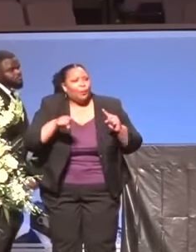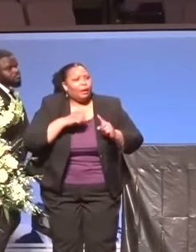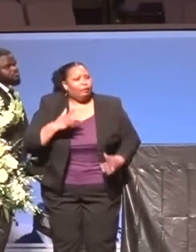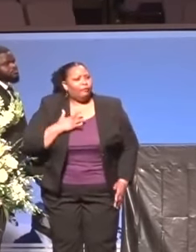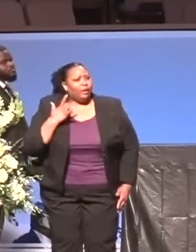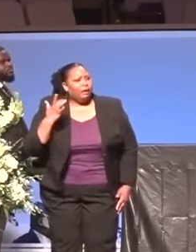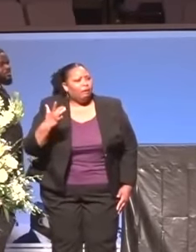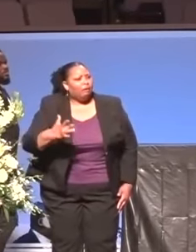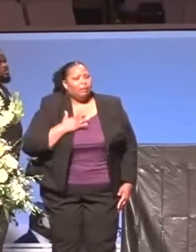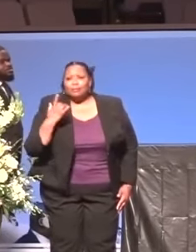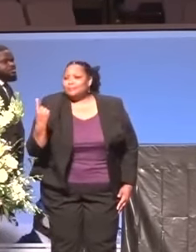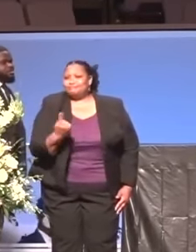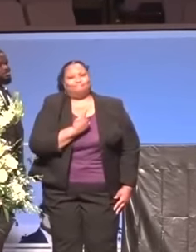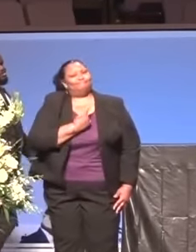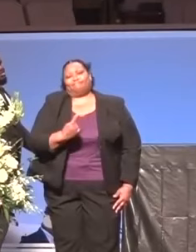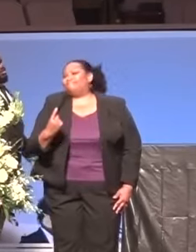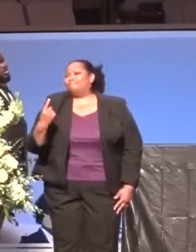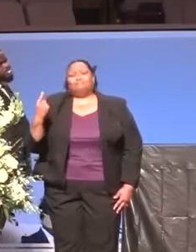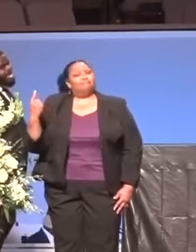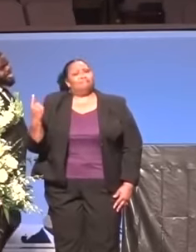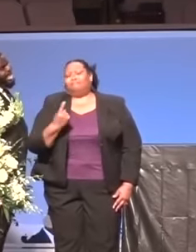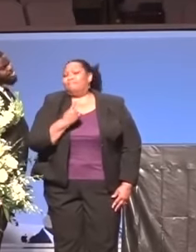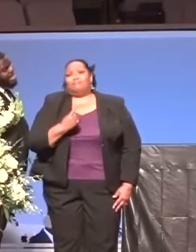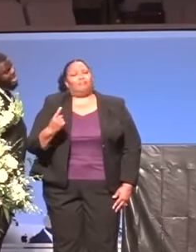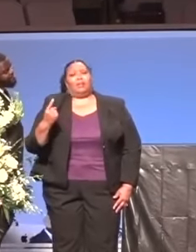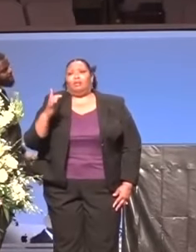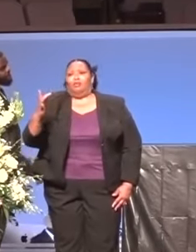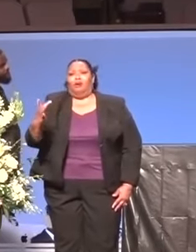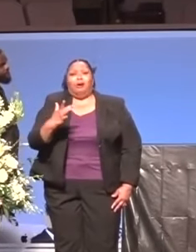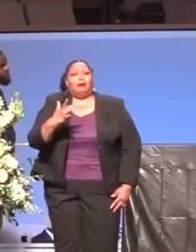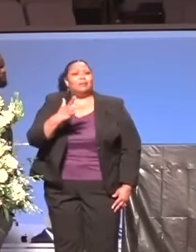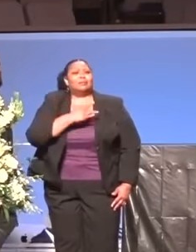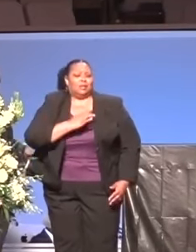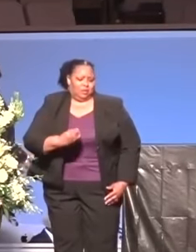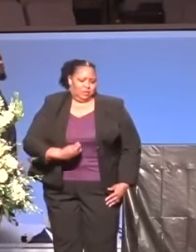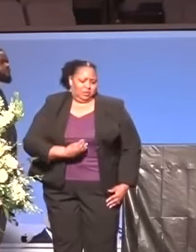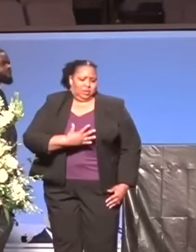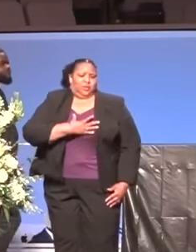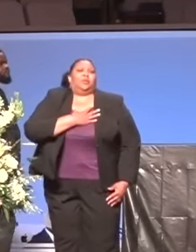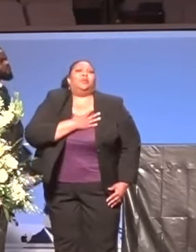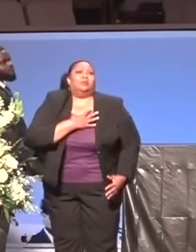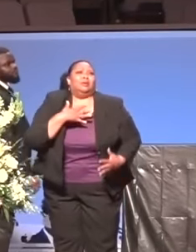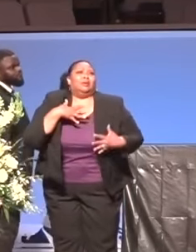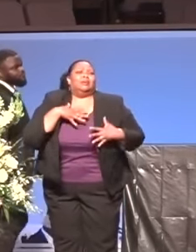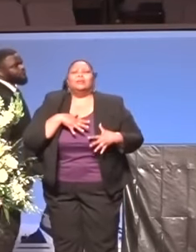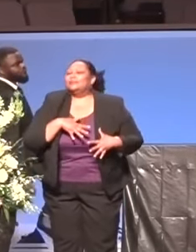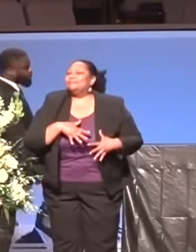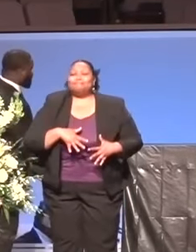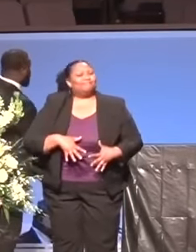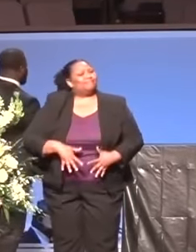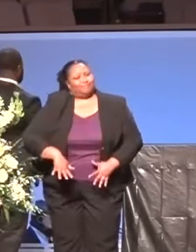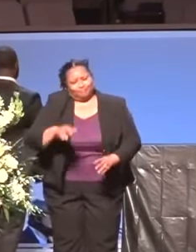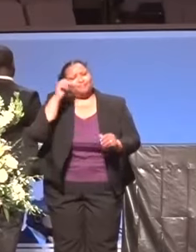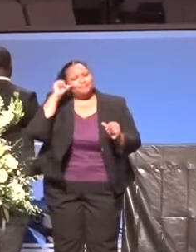when you're long left and your heart is still witness,